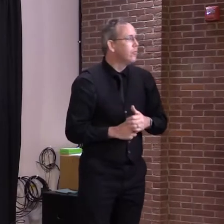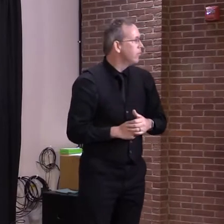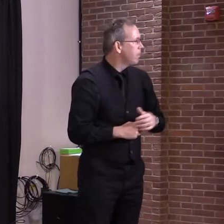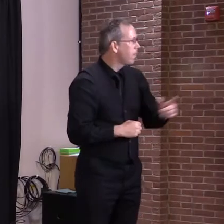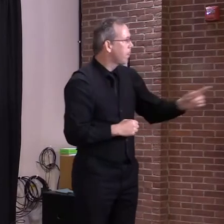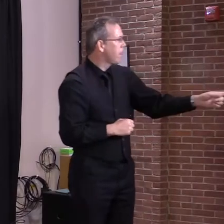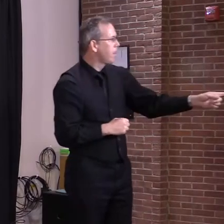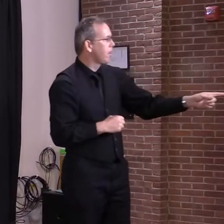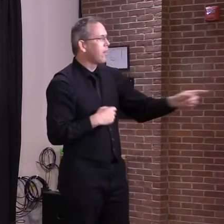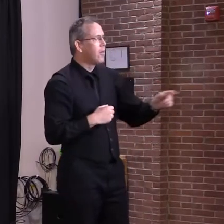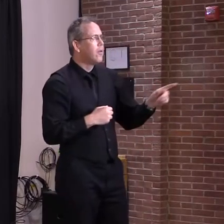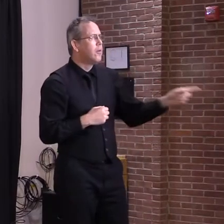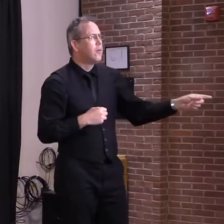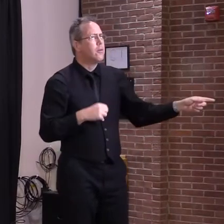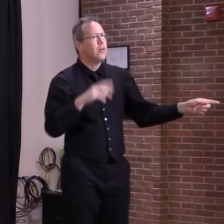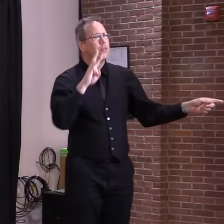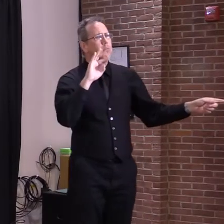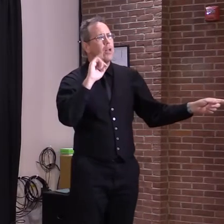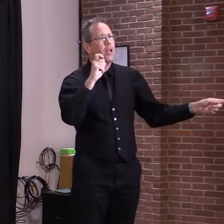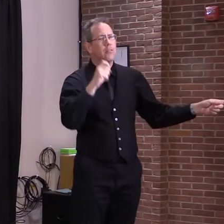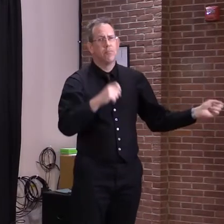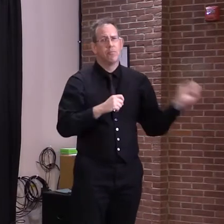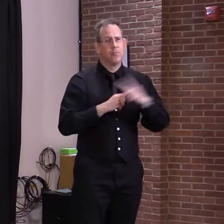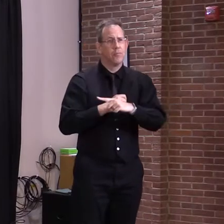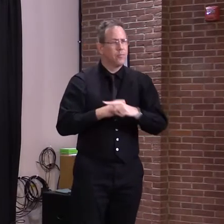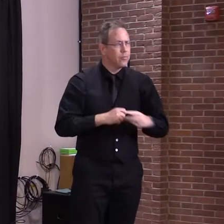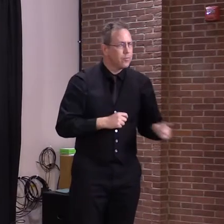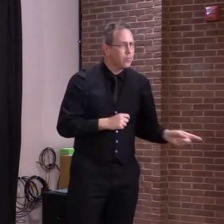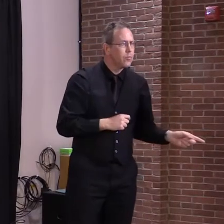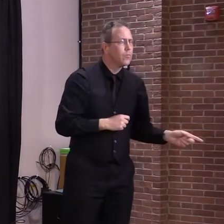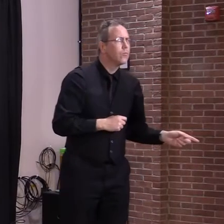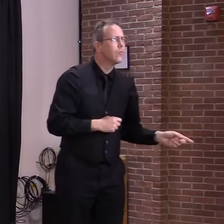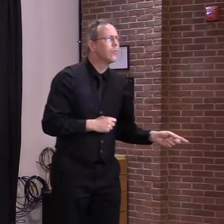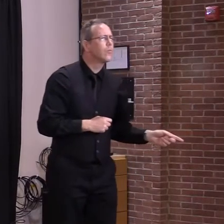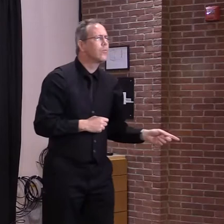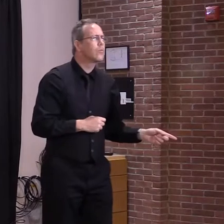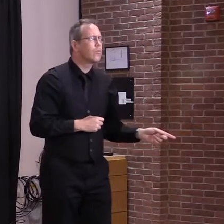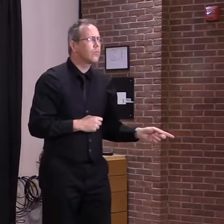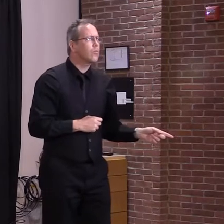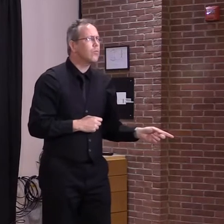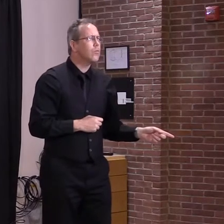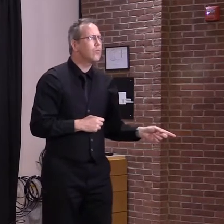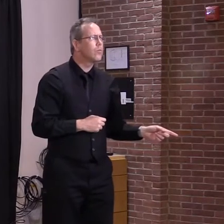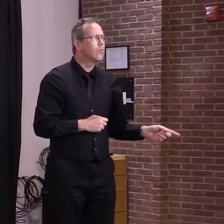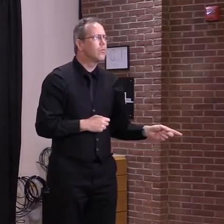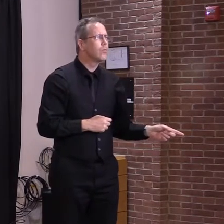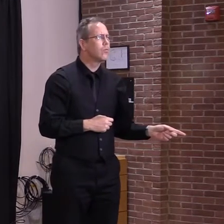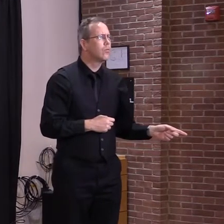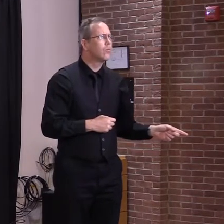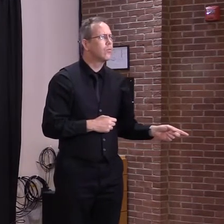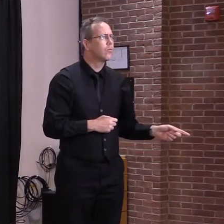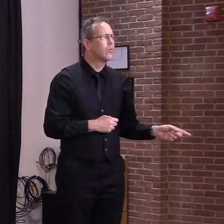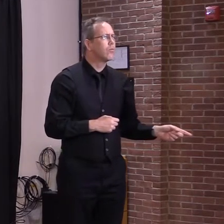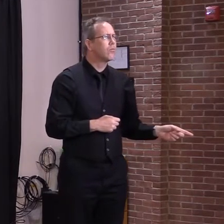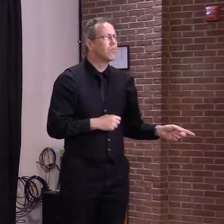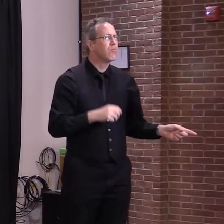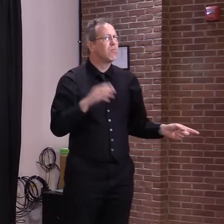I do have a, and Commissioner Levine isn't here, but you know, it seems that COVID cases are ticking up